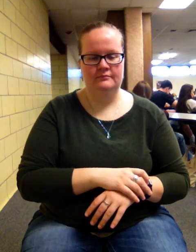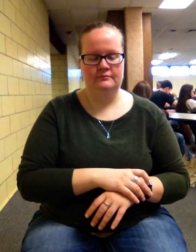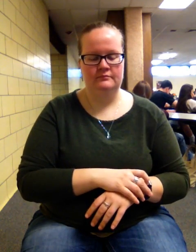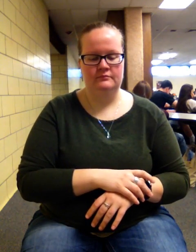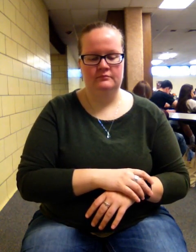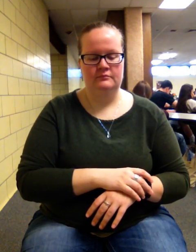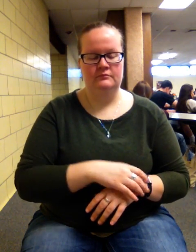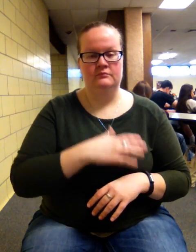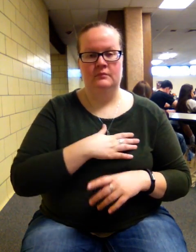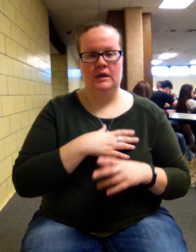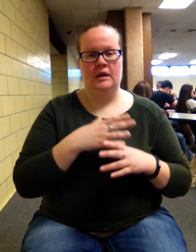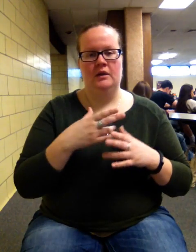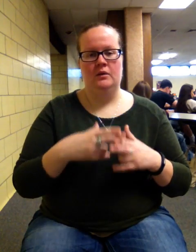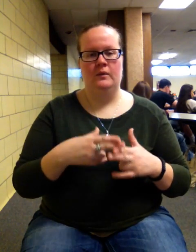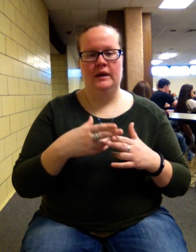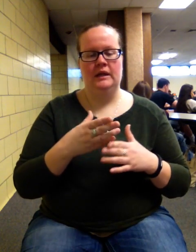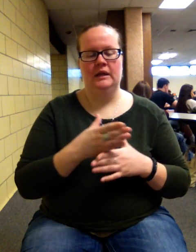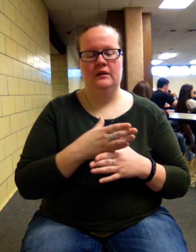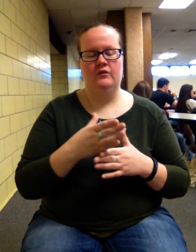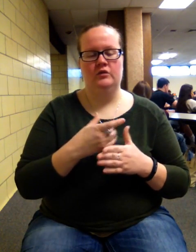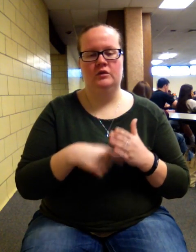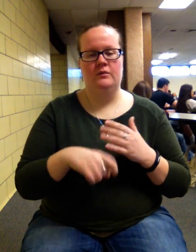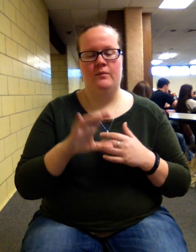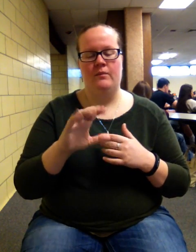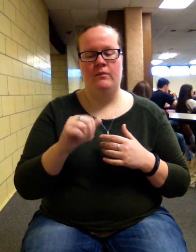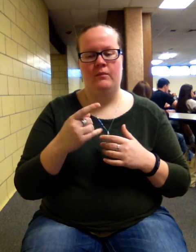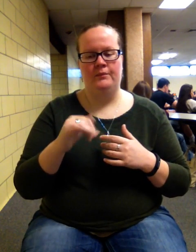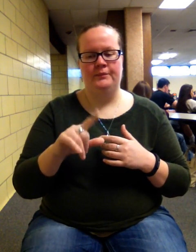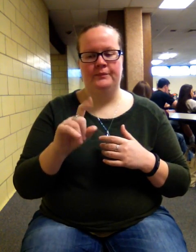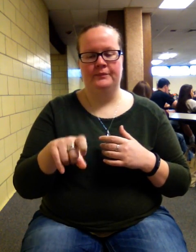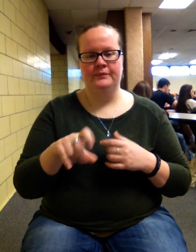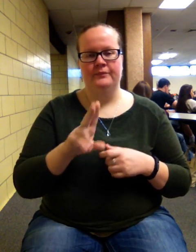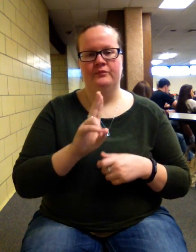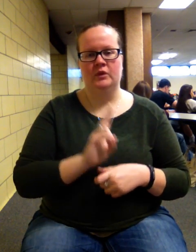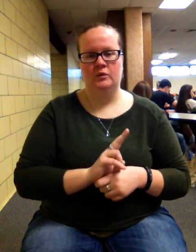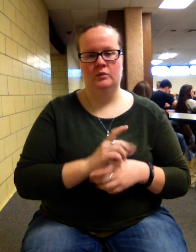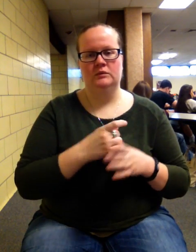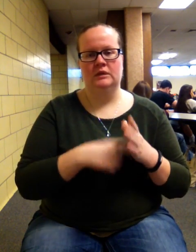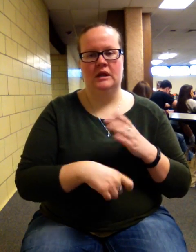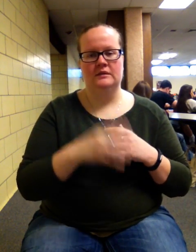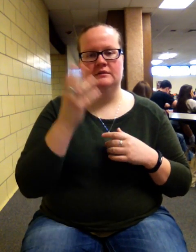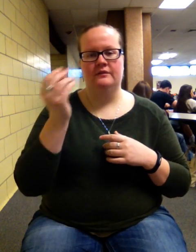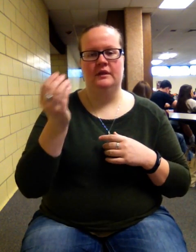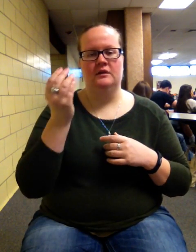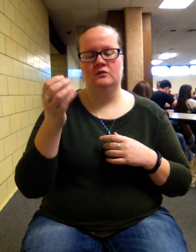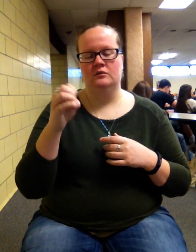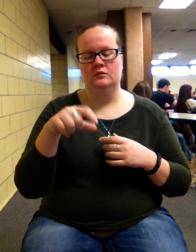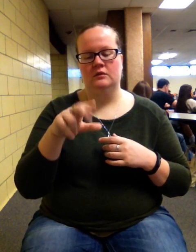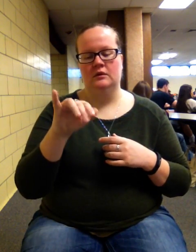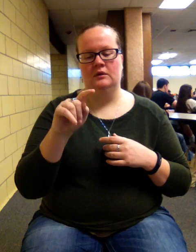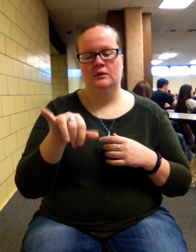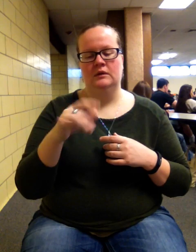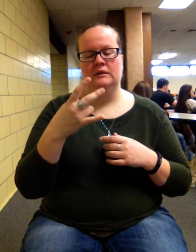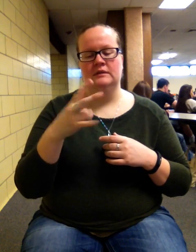My weighted average cost of capital would need to use the cost of the external equity, the 17.5%.